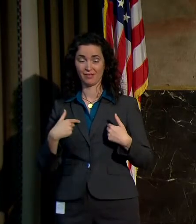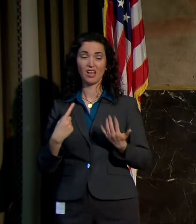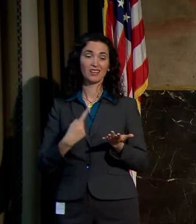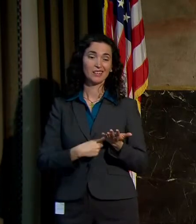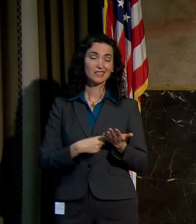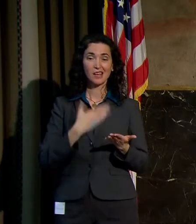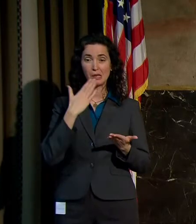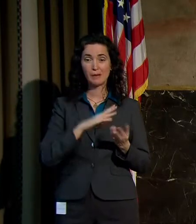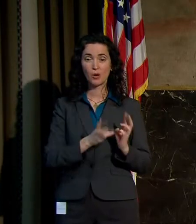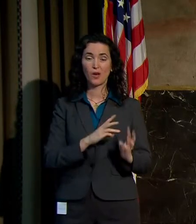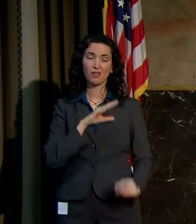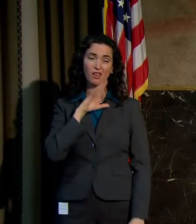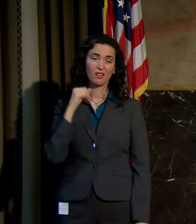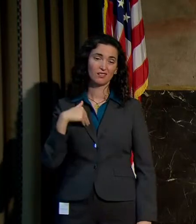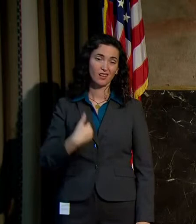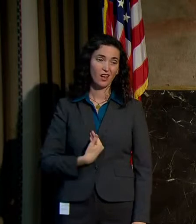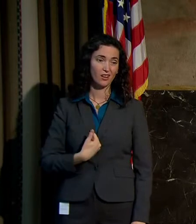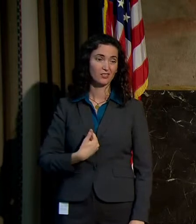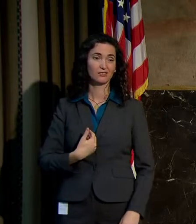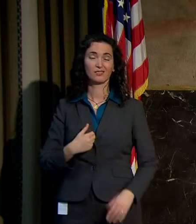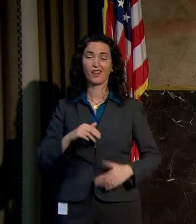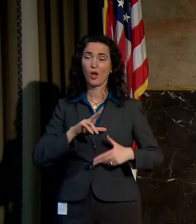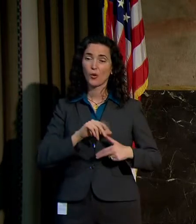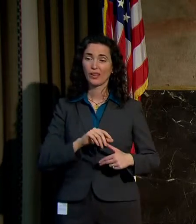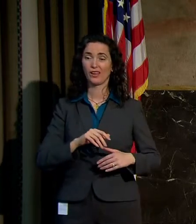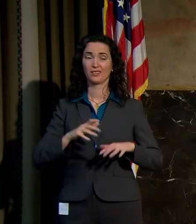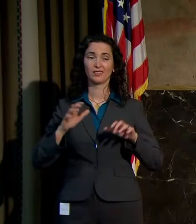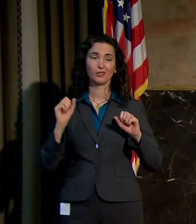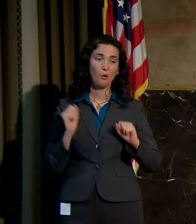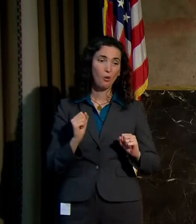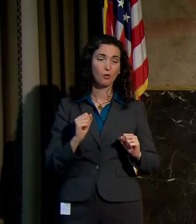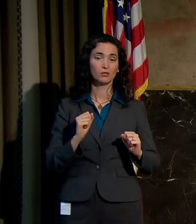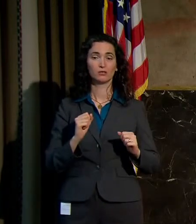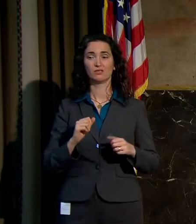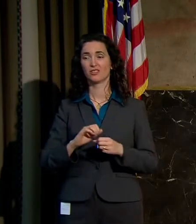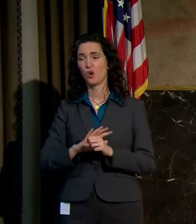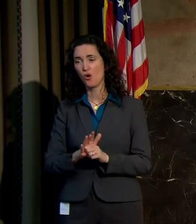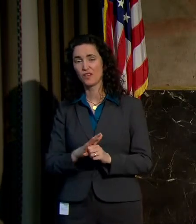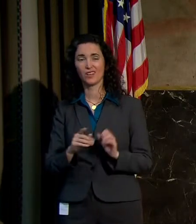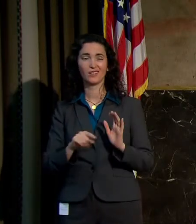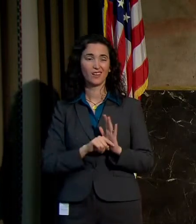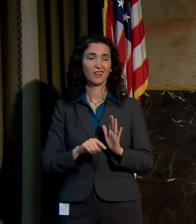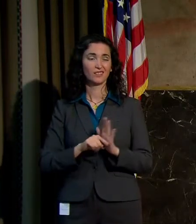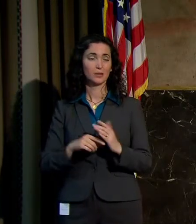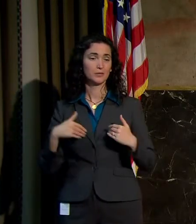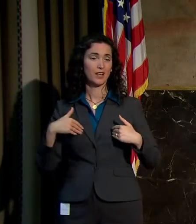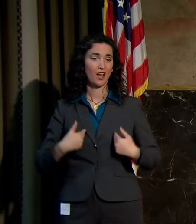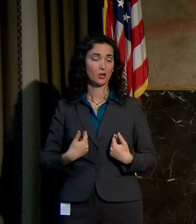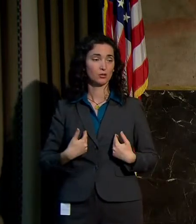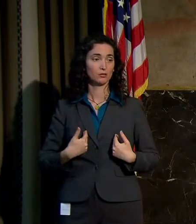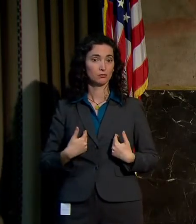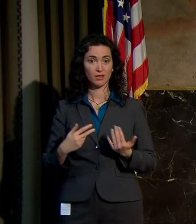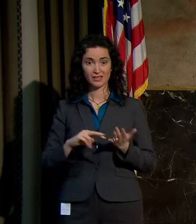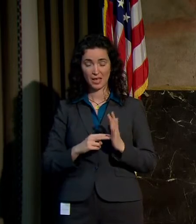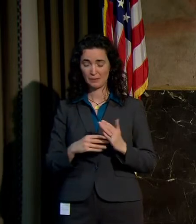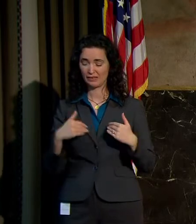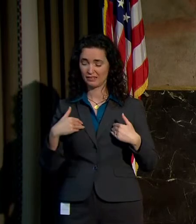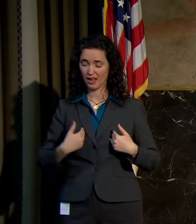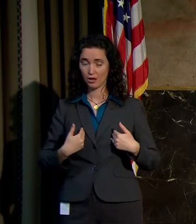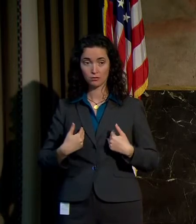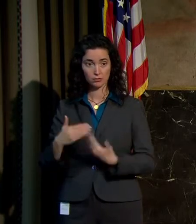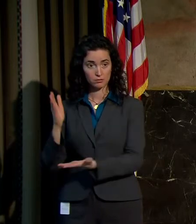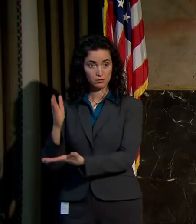weather events, storms. I'm tired of talking about COVID. But just because we're tired of it doesn't mean that they don't